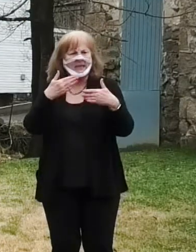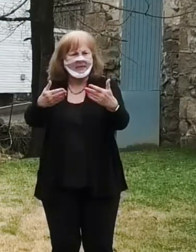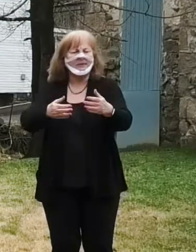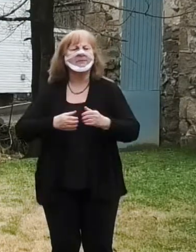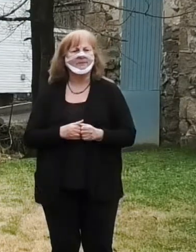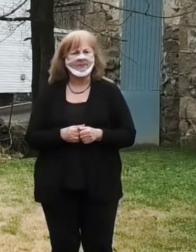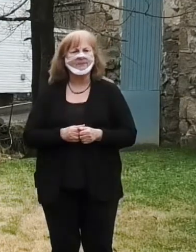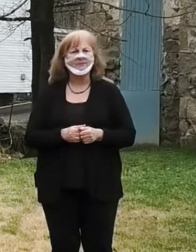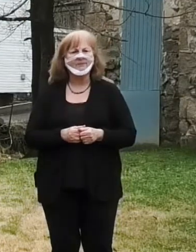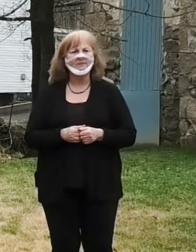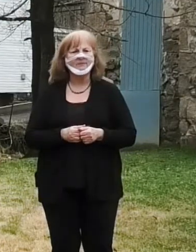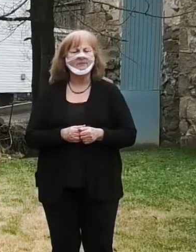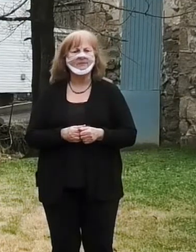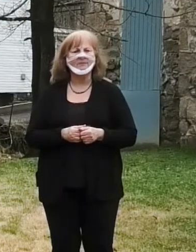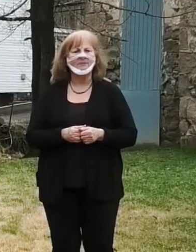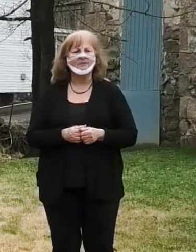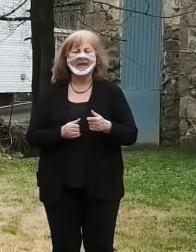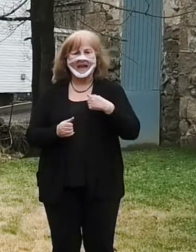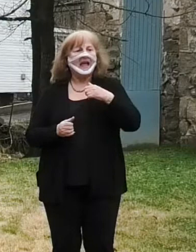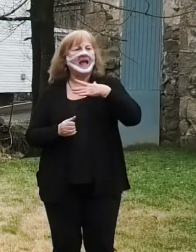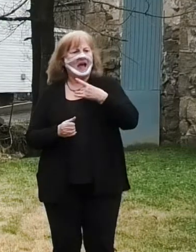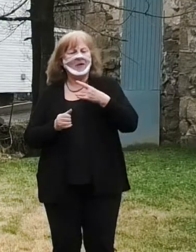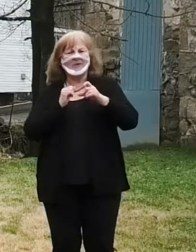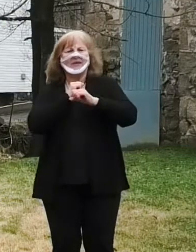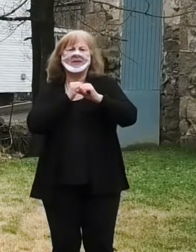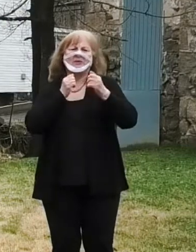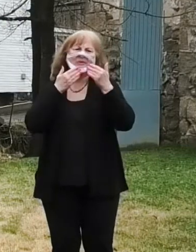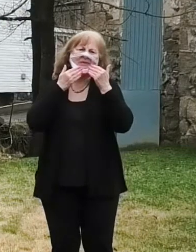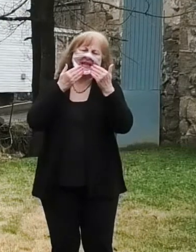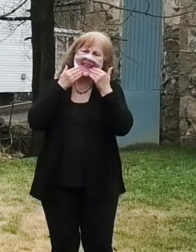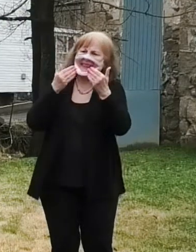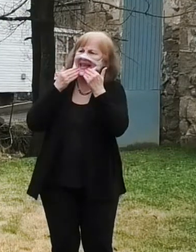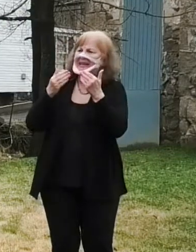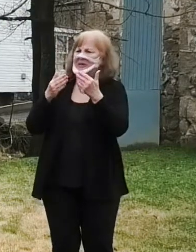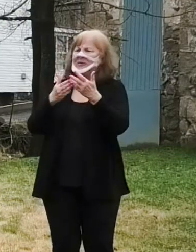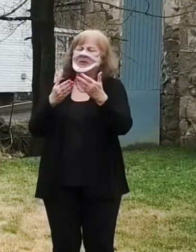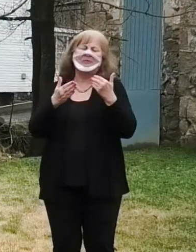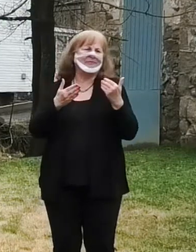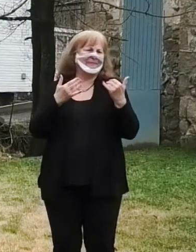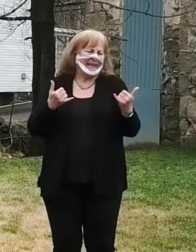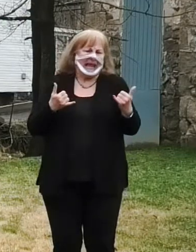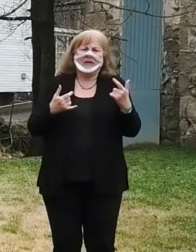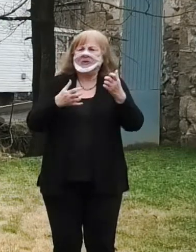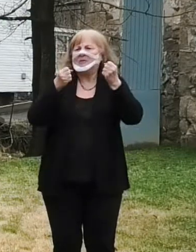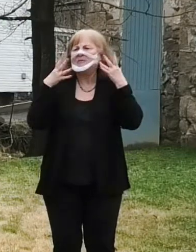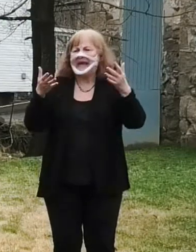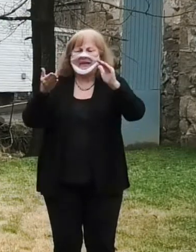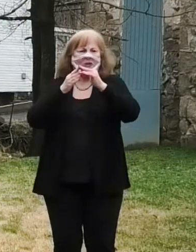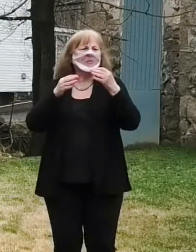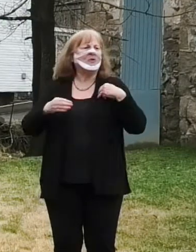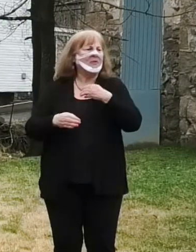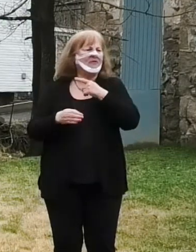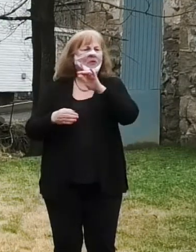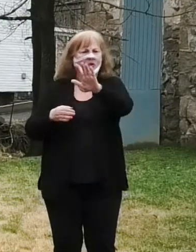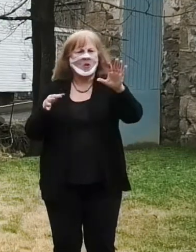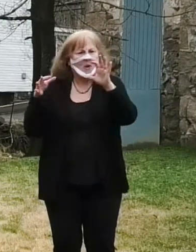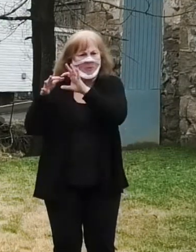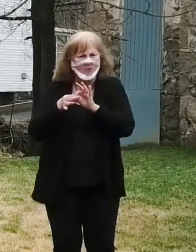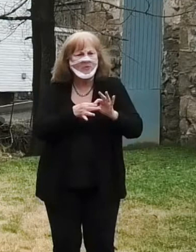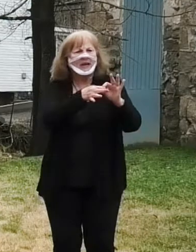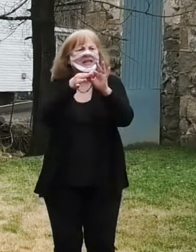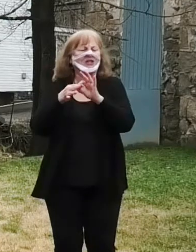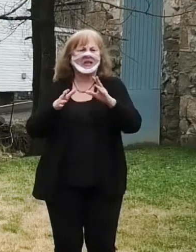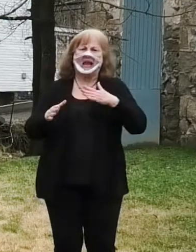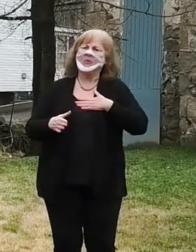process. I would like to extend many thanks in advance to all those community members for their cooperation